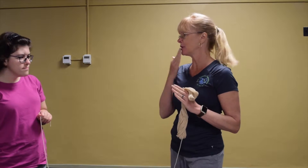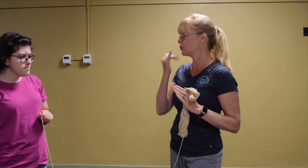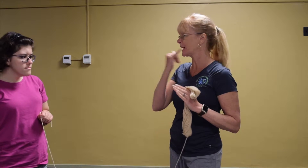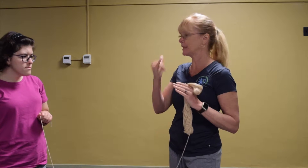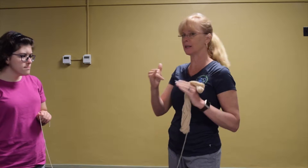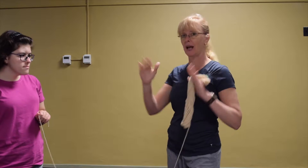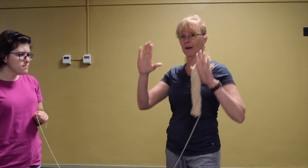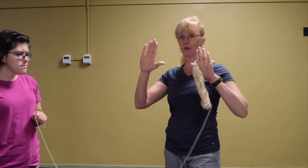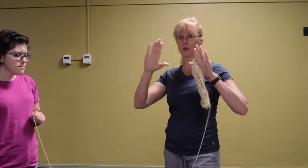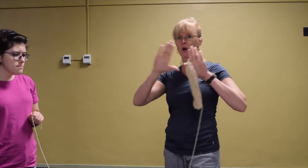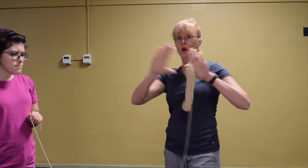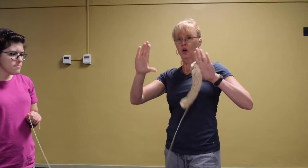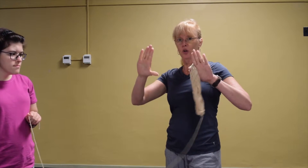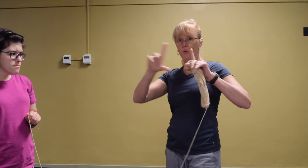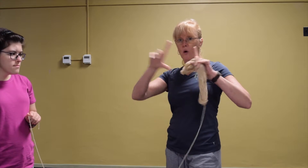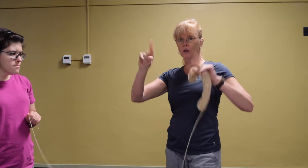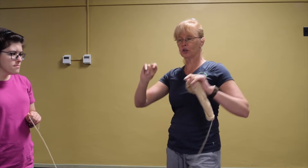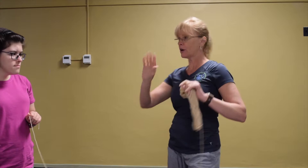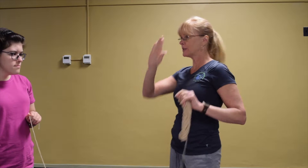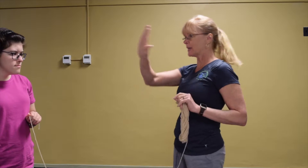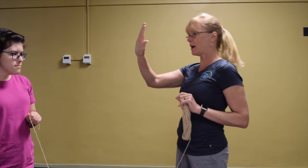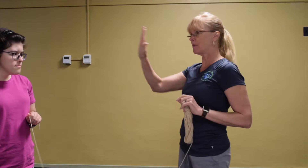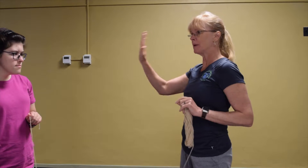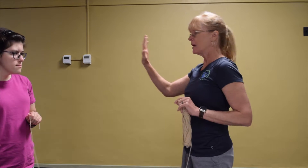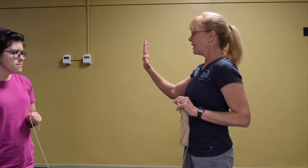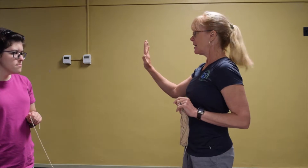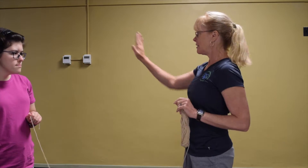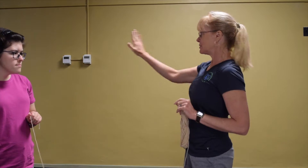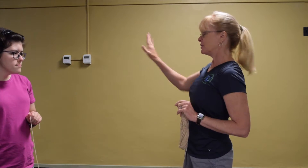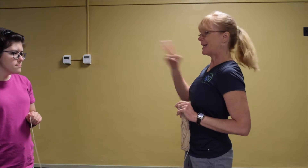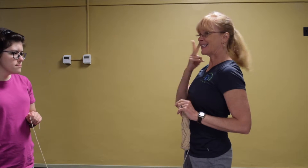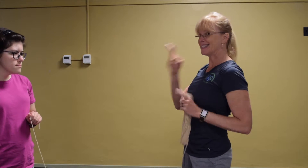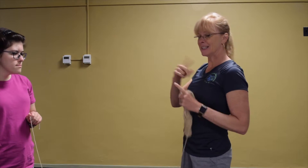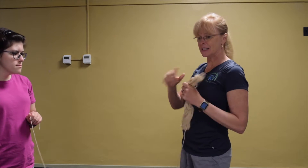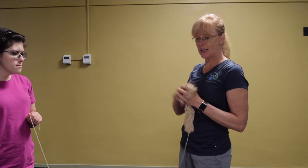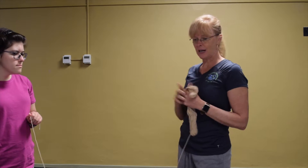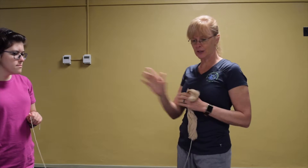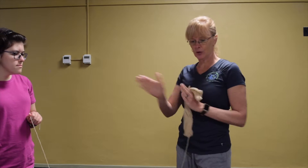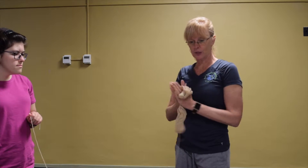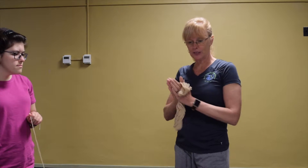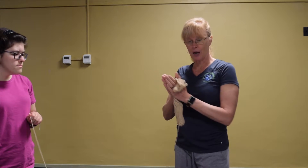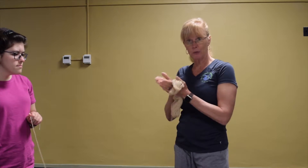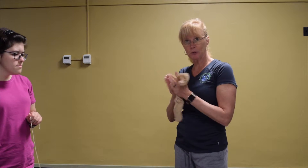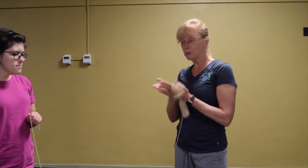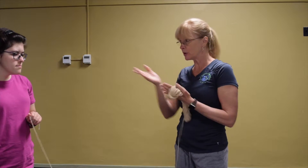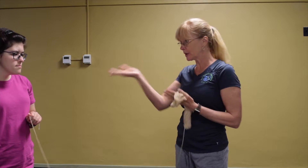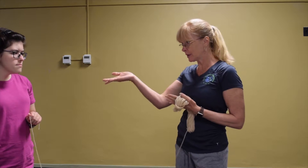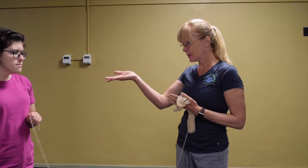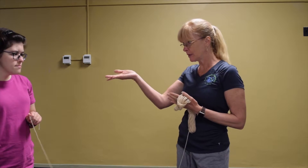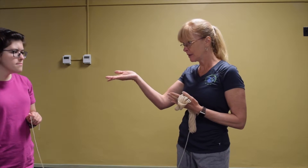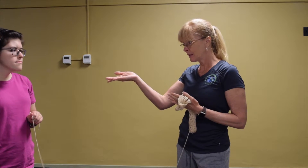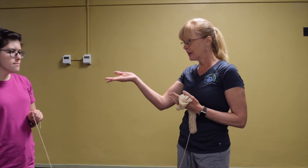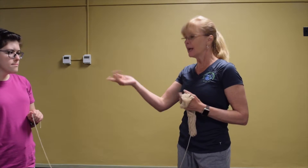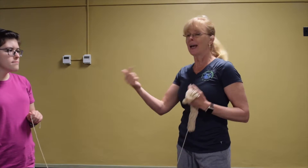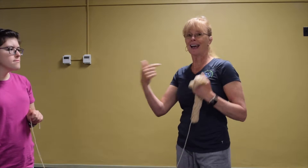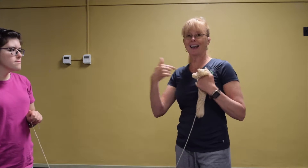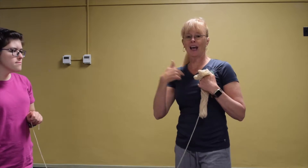good idea to have your wall charts up so they can see the sign. So the sign was book, and now